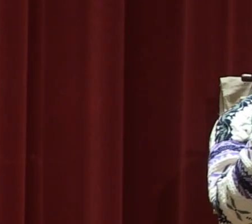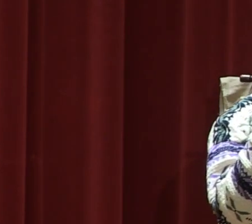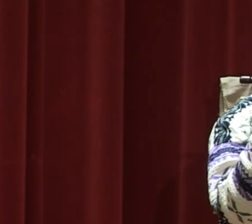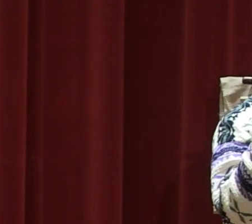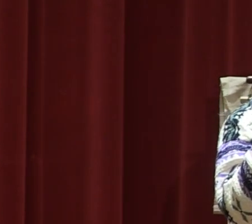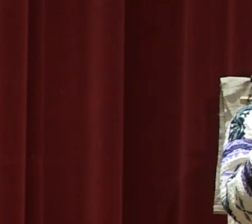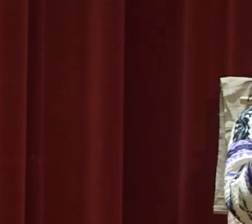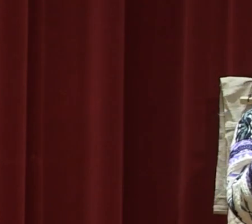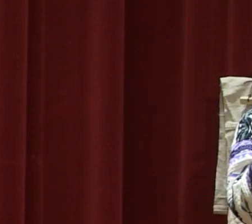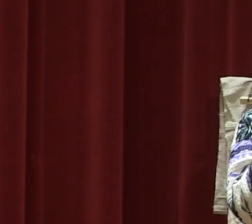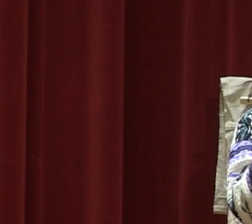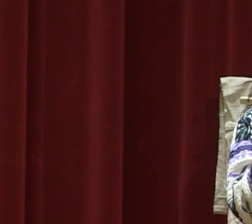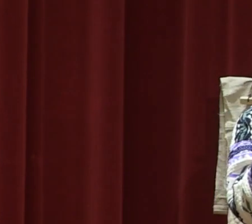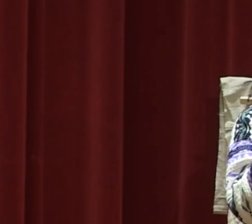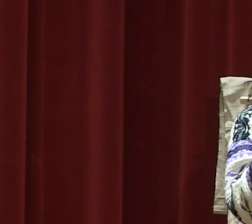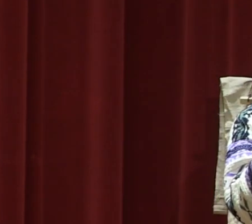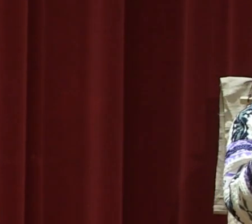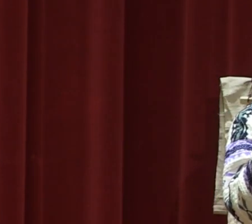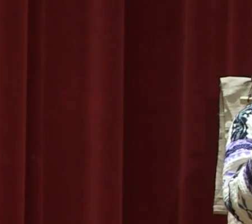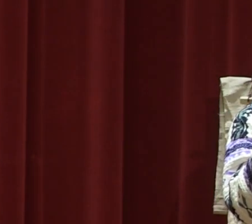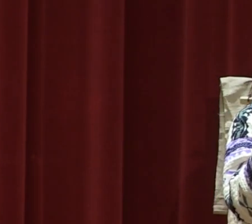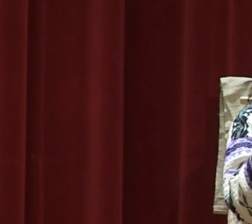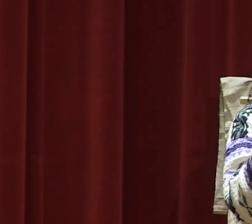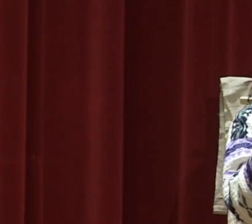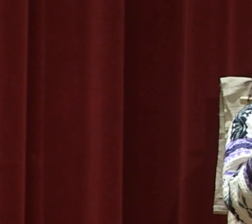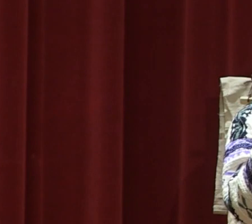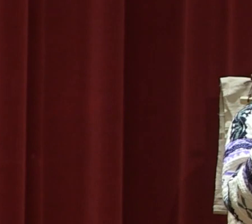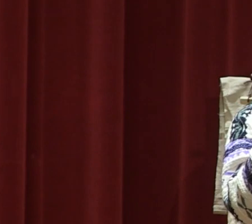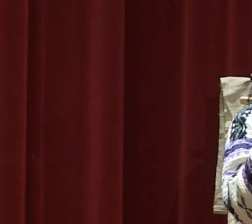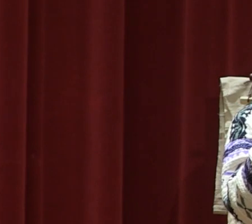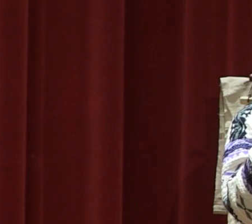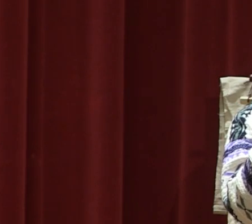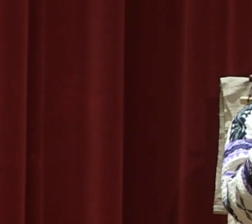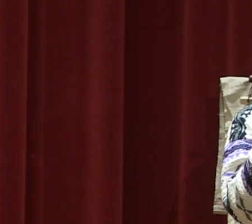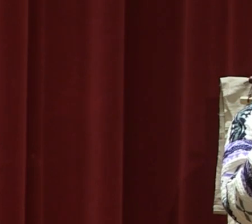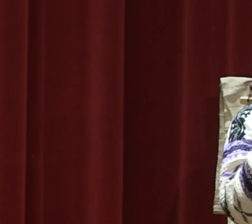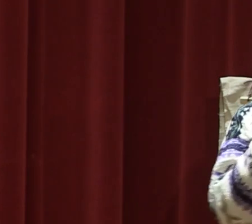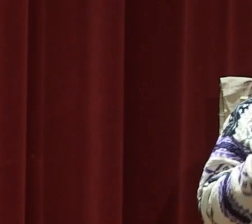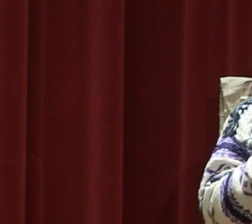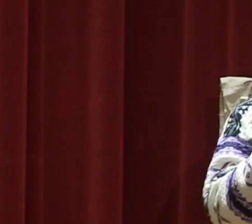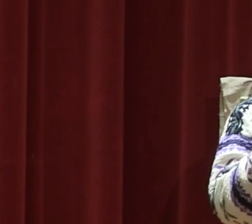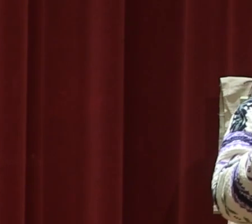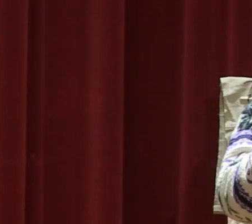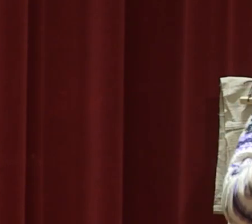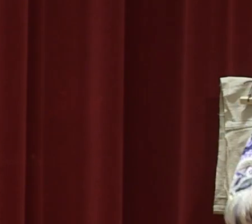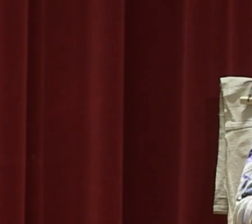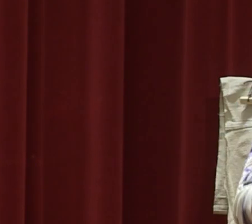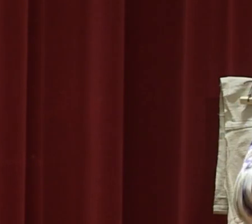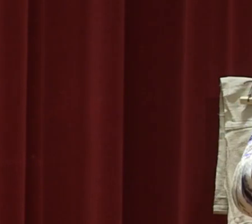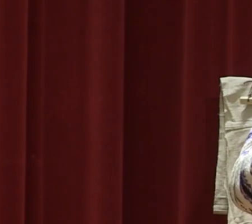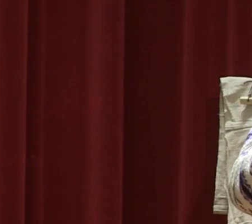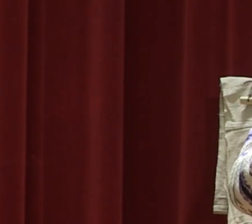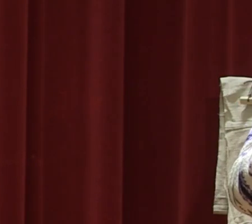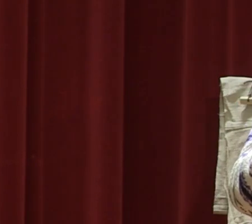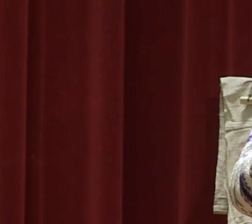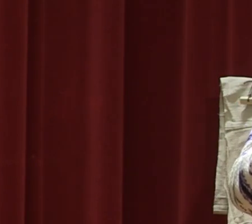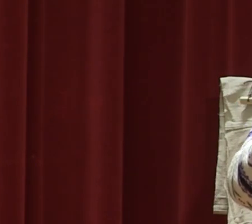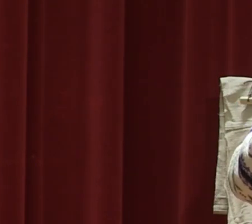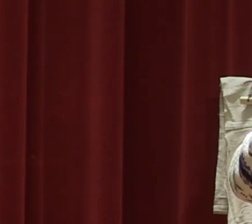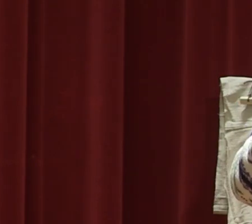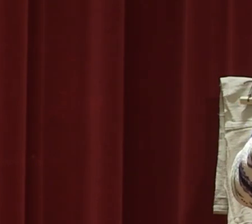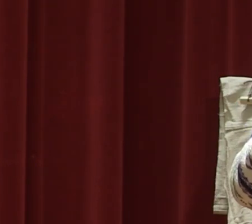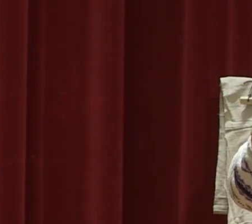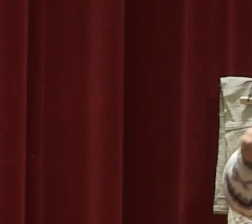front of him appeared this very unusual piece of wood. And an unseen spirit